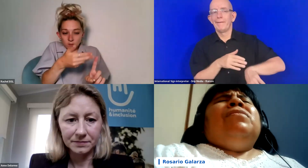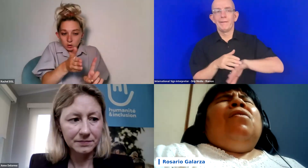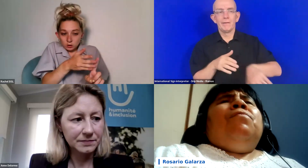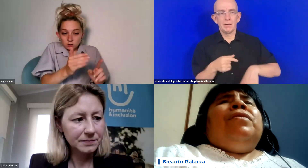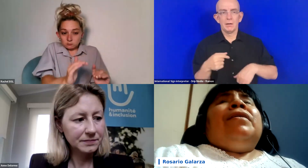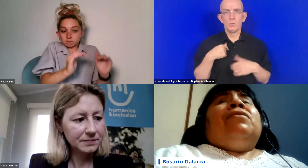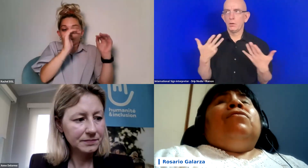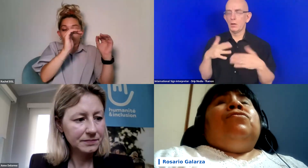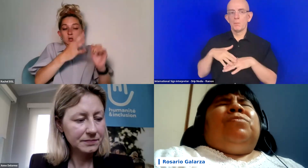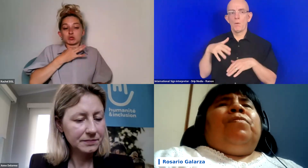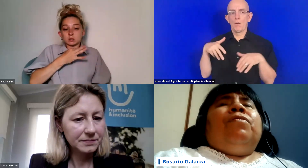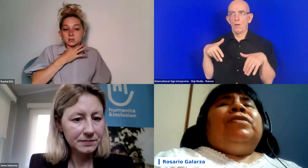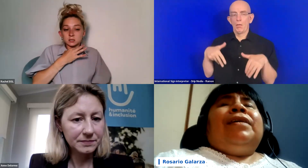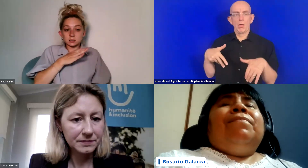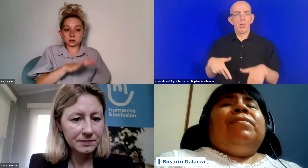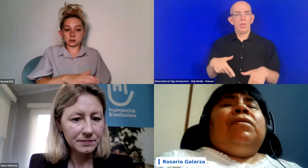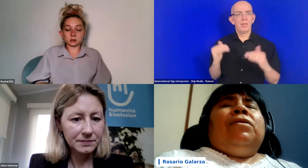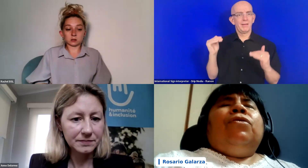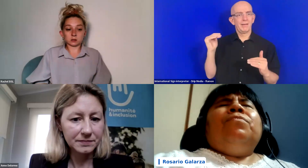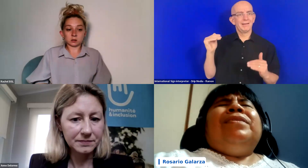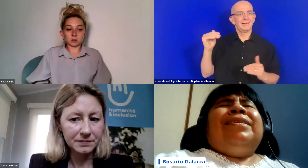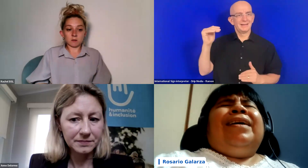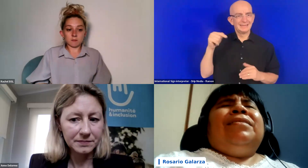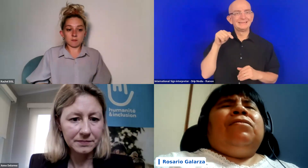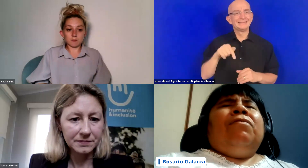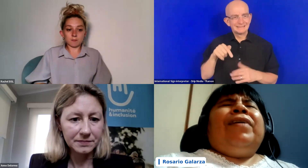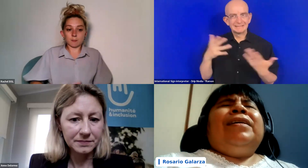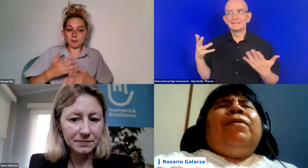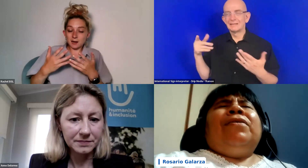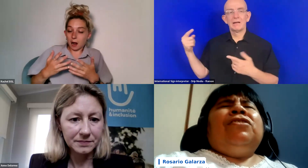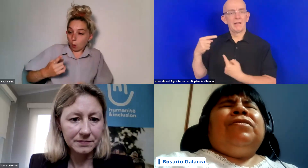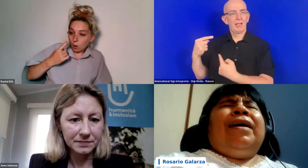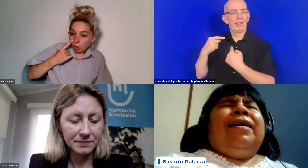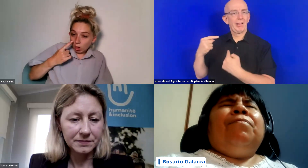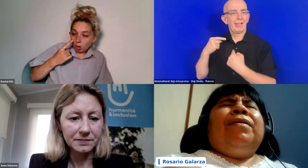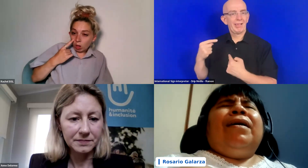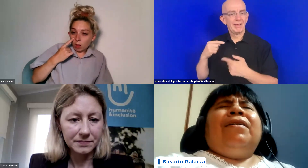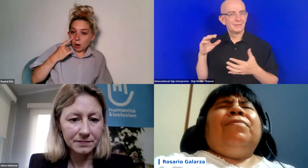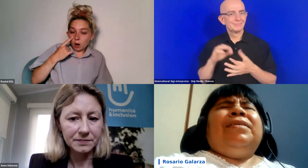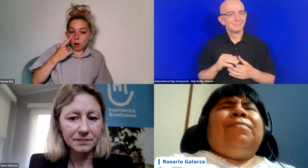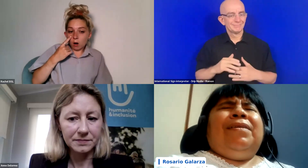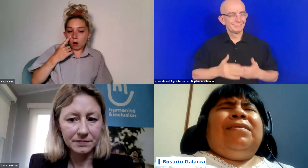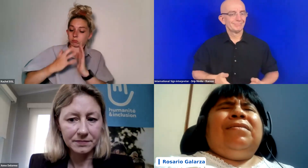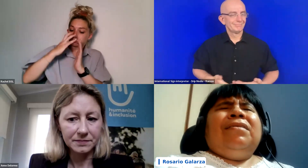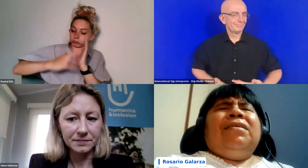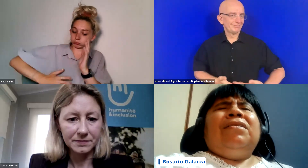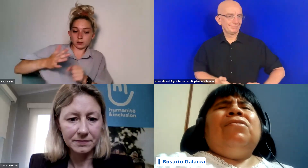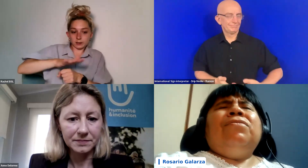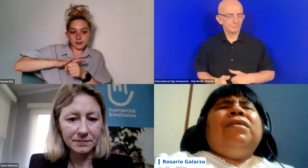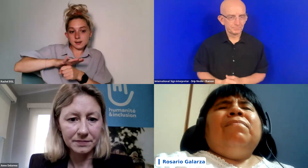And now we are going to explore some documented cases of rights violations against women and girls with